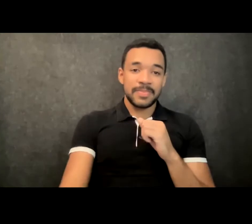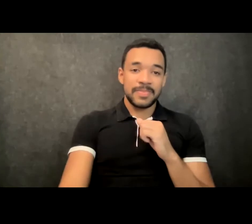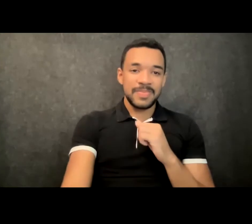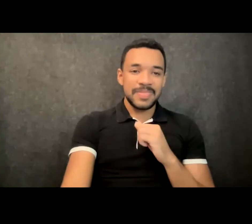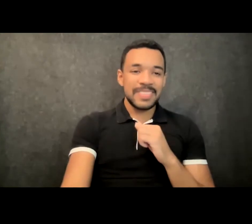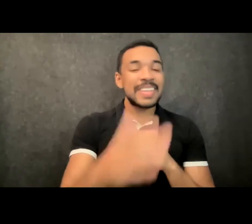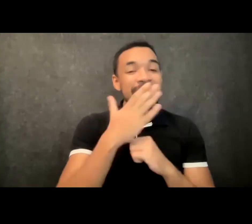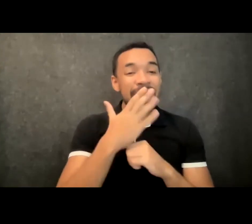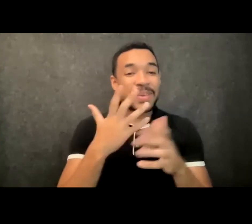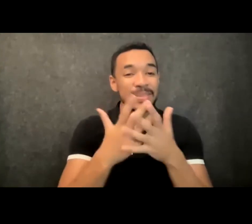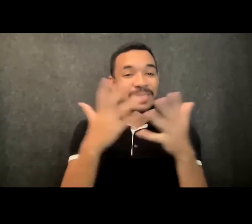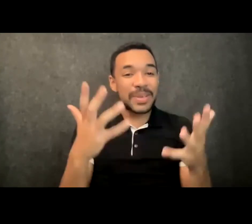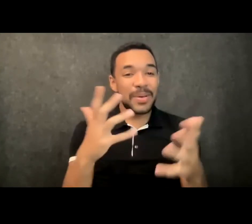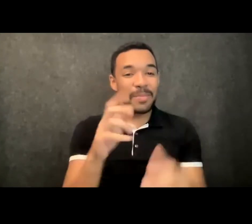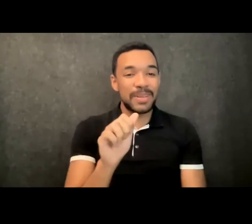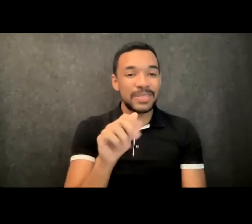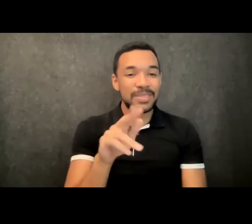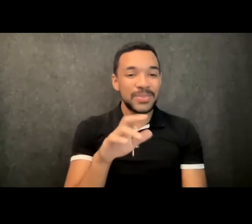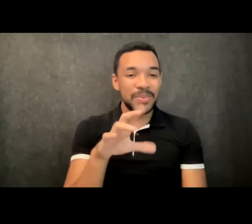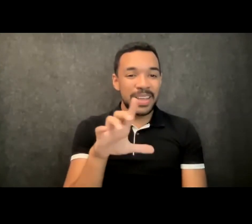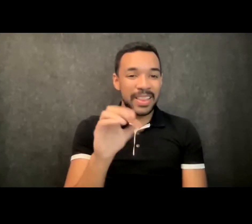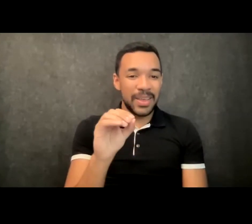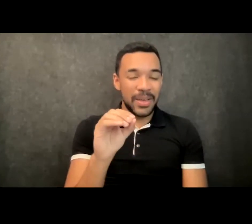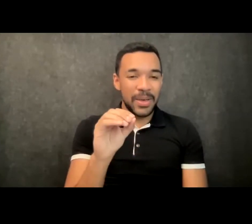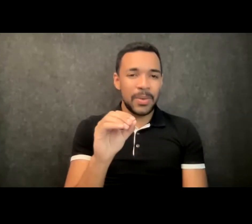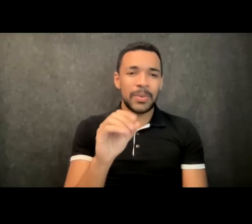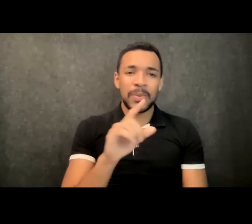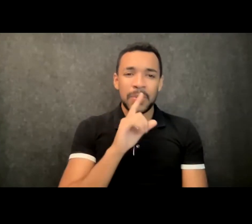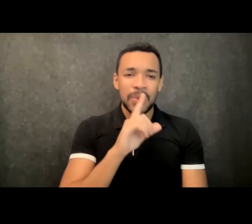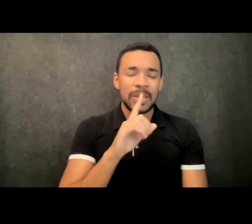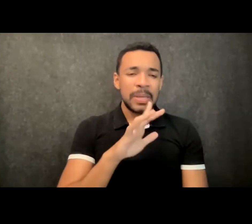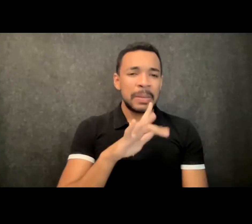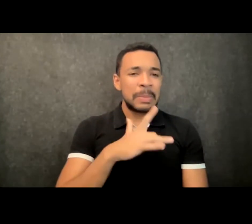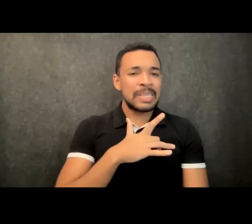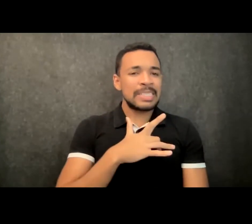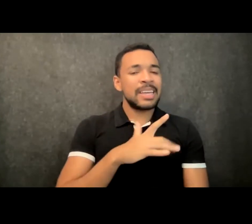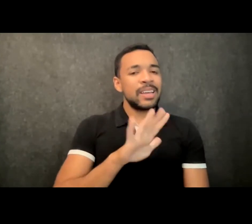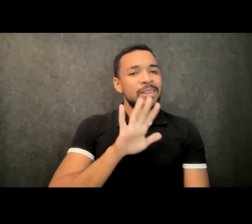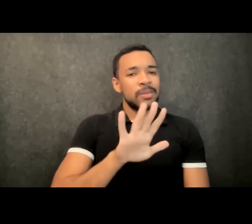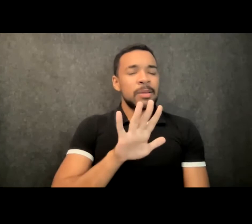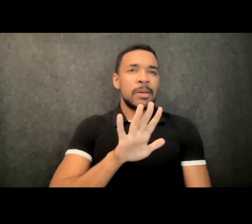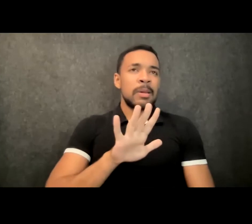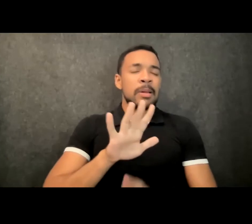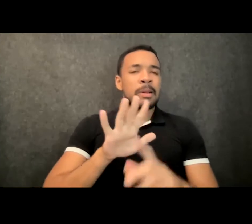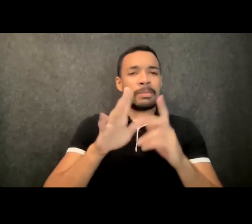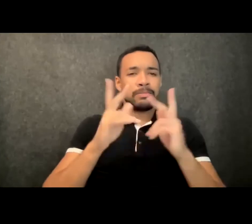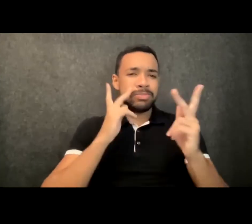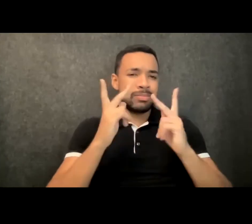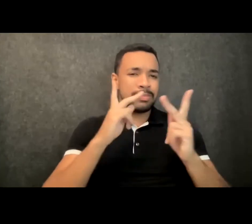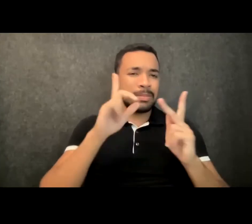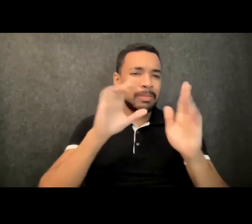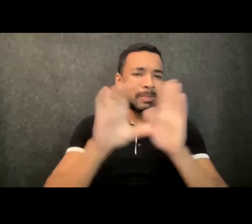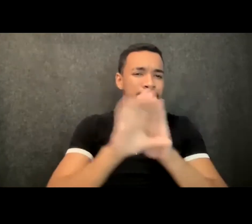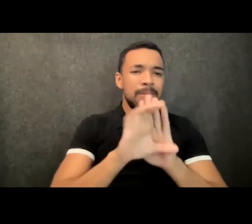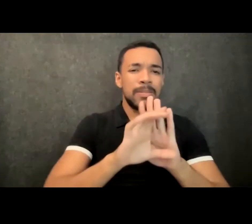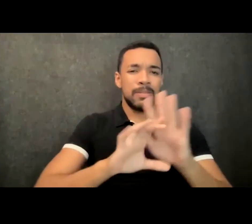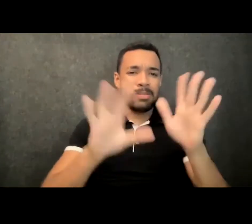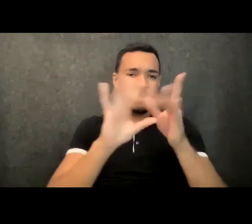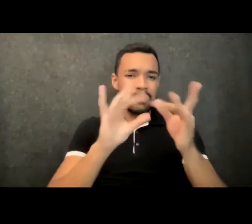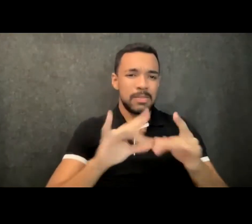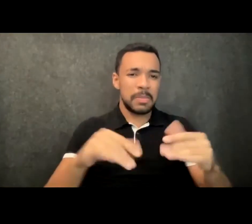Thank you so much, Aurelio. I appreciate you. So vivid and so rich and so intense. Please give it up